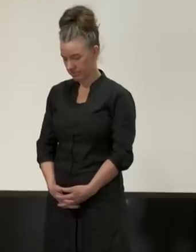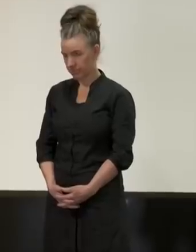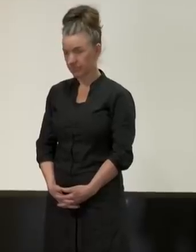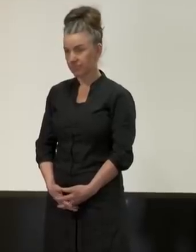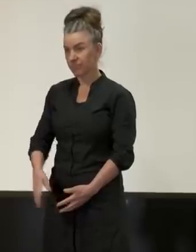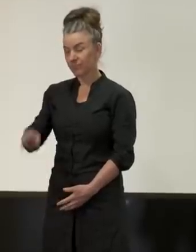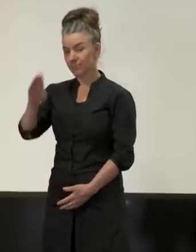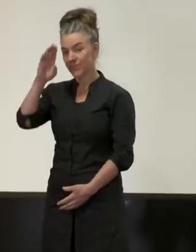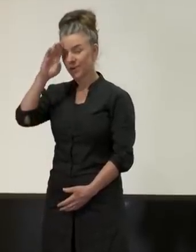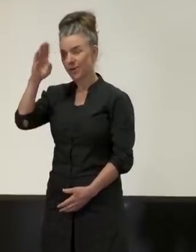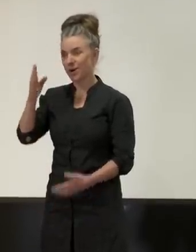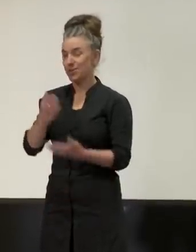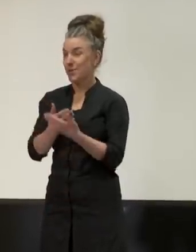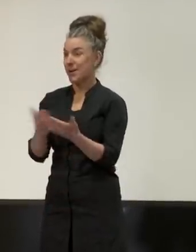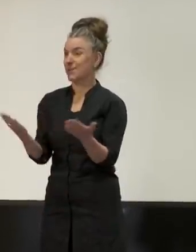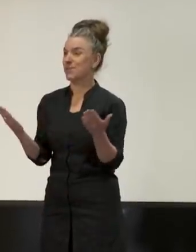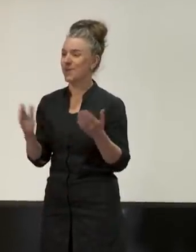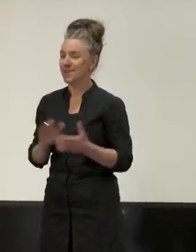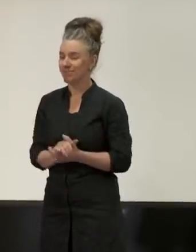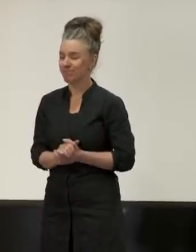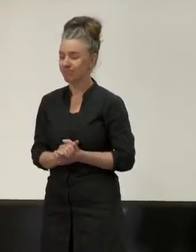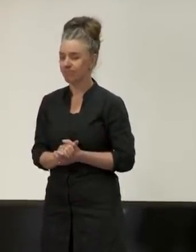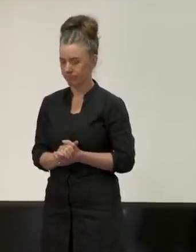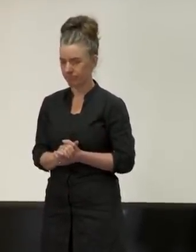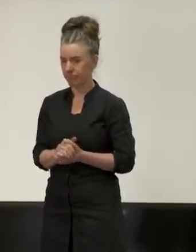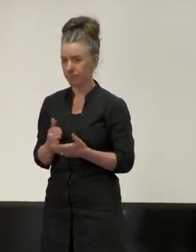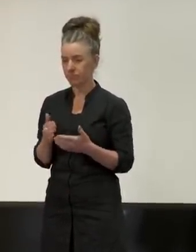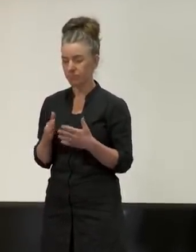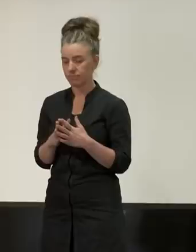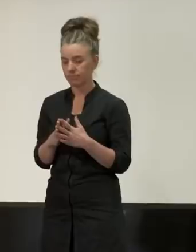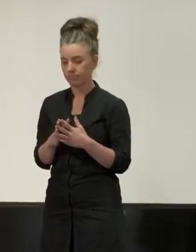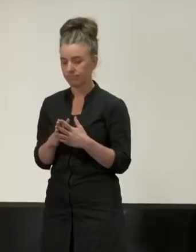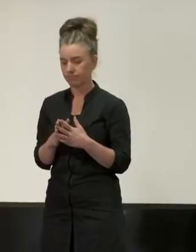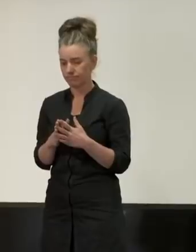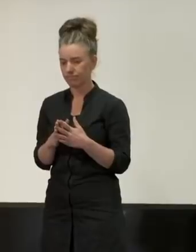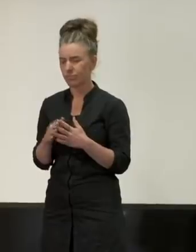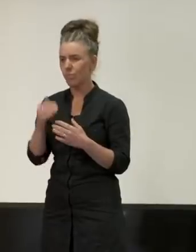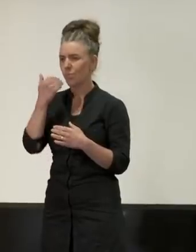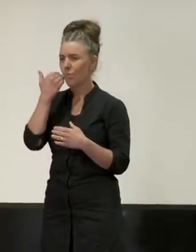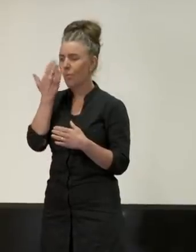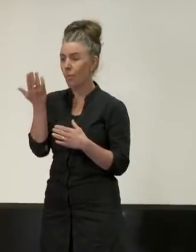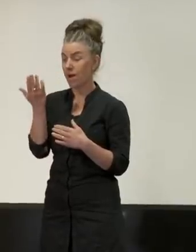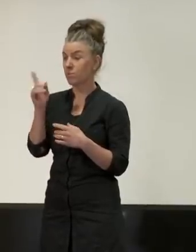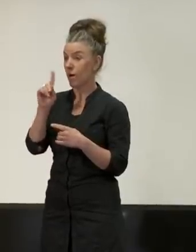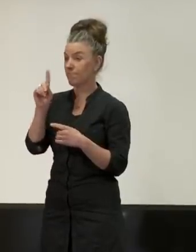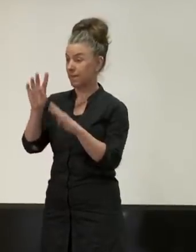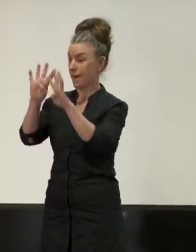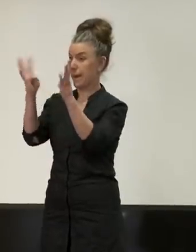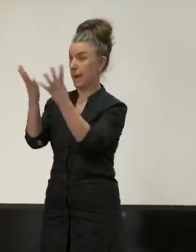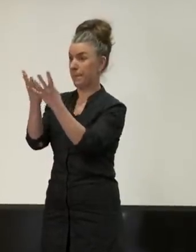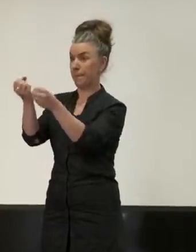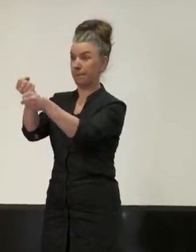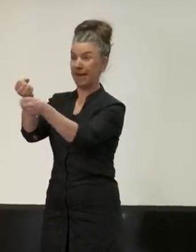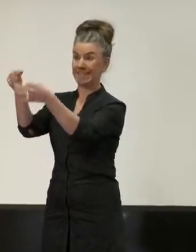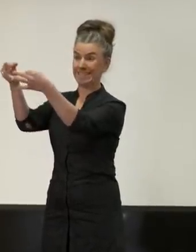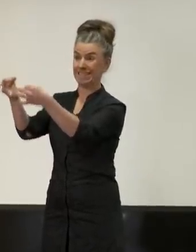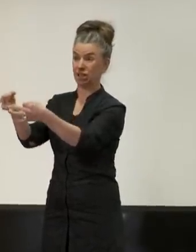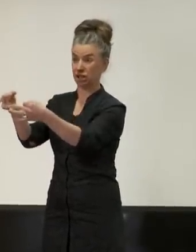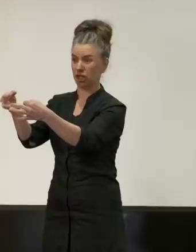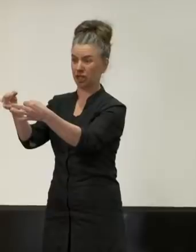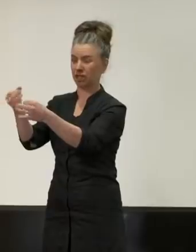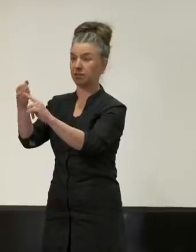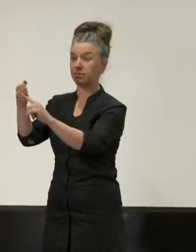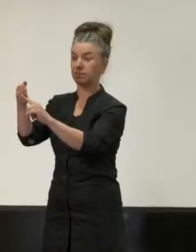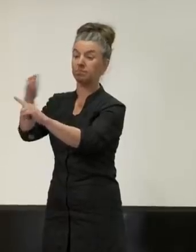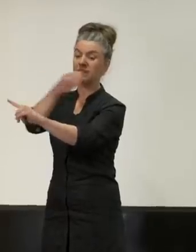Kia ora koutou katoa. As is now the custom before Cabinet makes a decision on moving